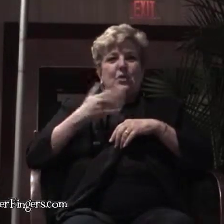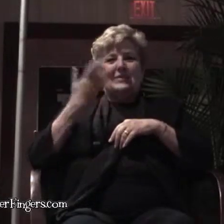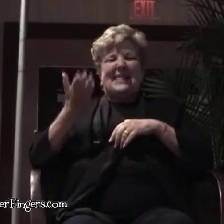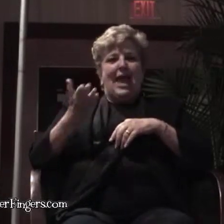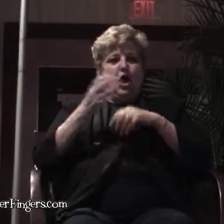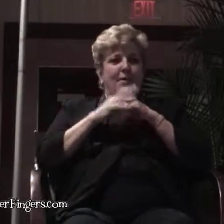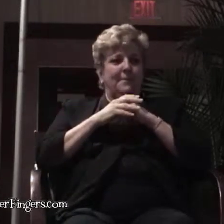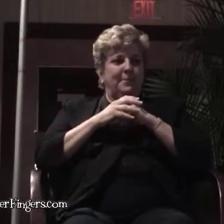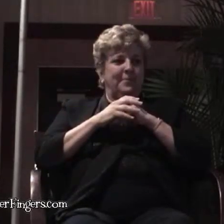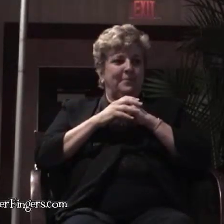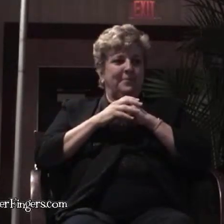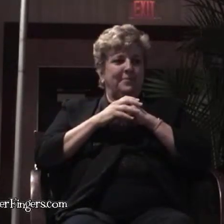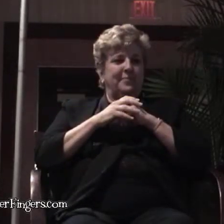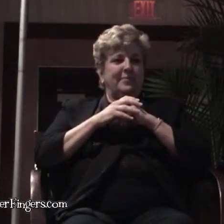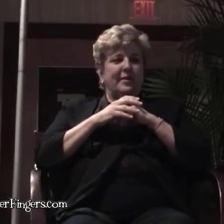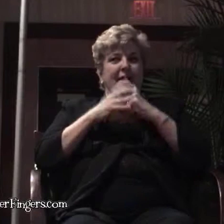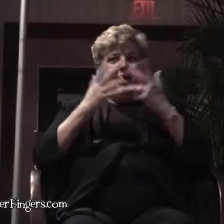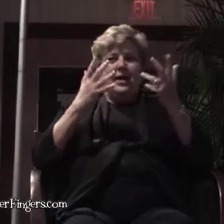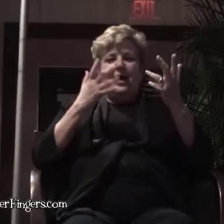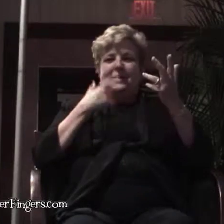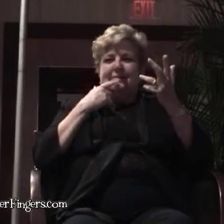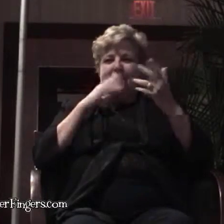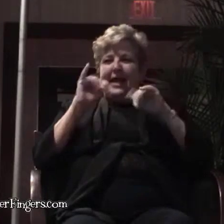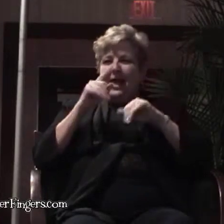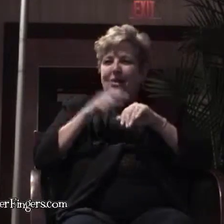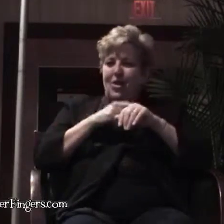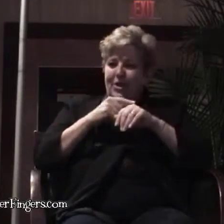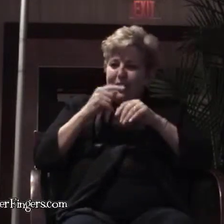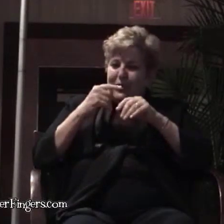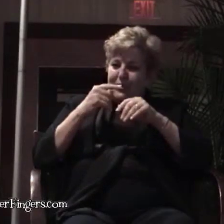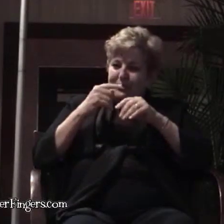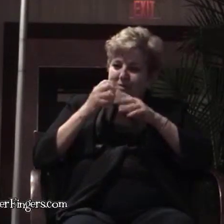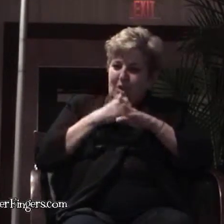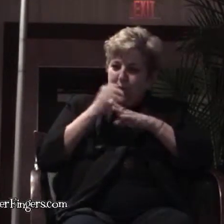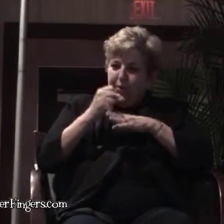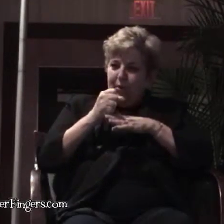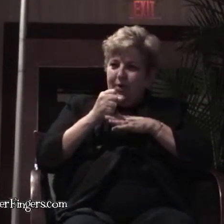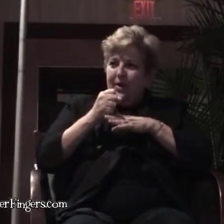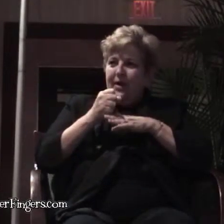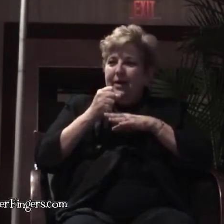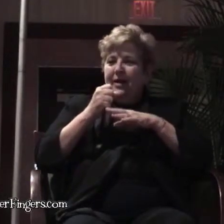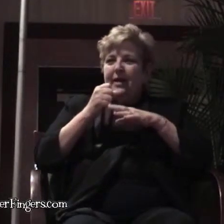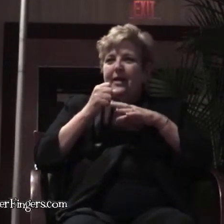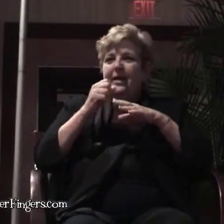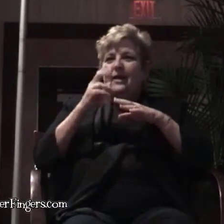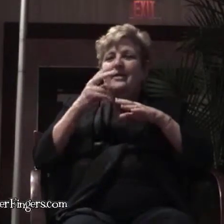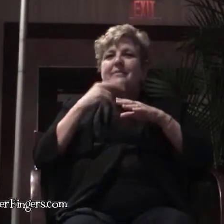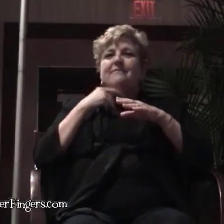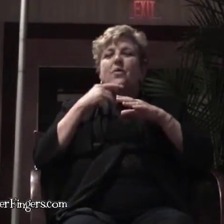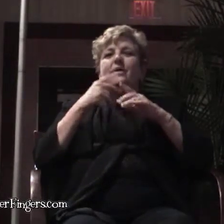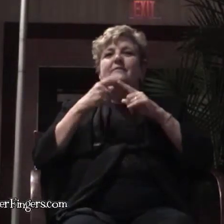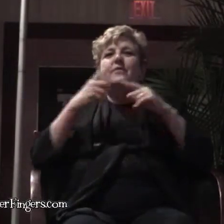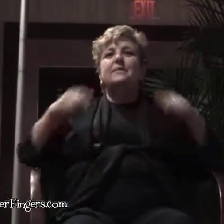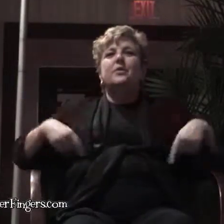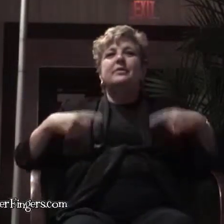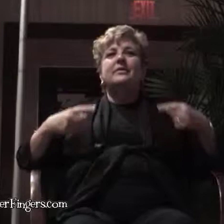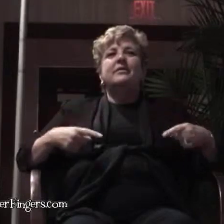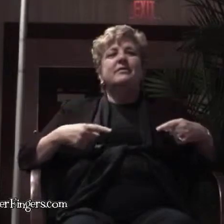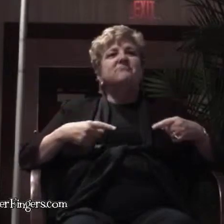And I got to this point, I said, how long have you been sober, Kenny? And out of the audience, and your voice from the wheelchair, oh, about 10 years.